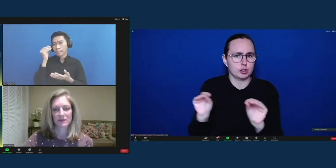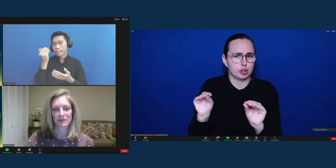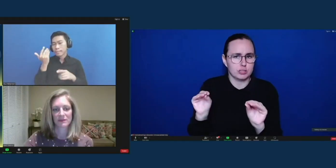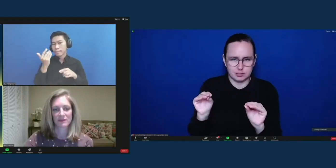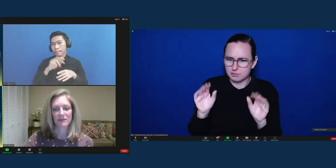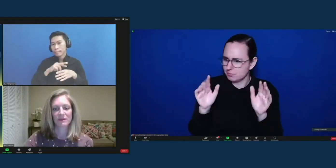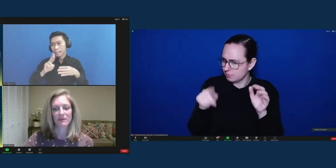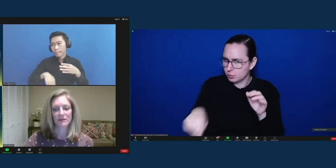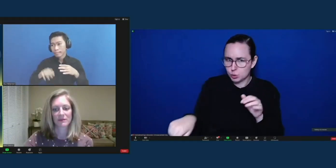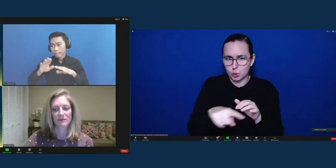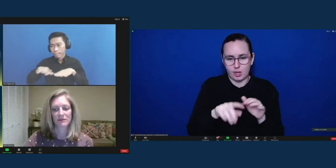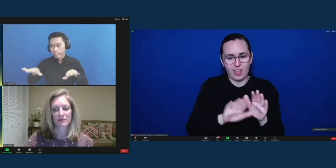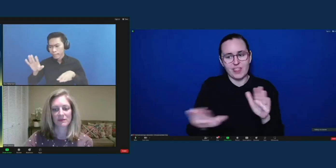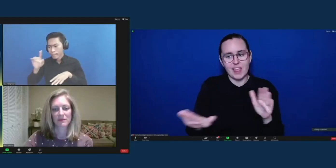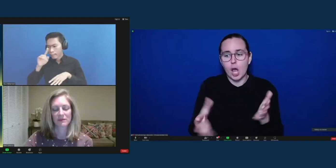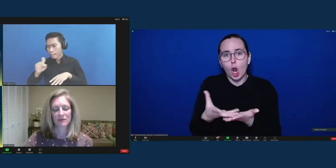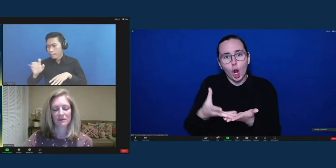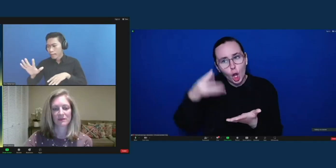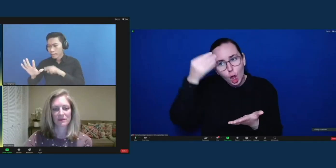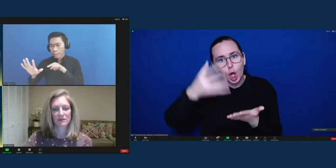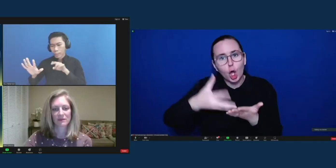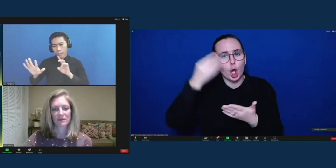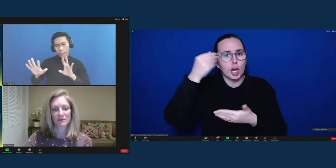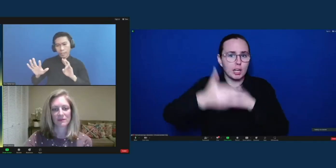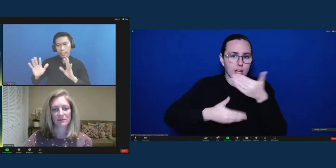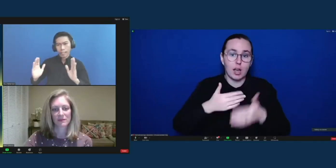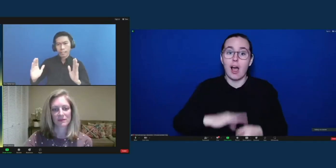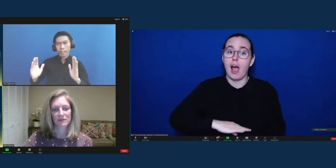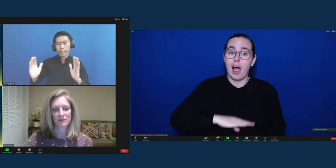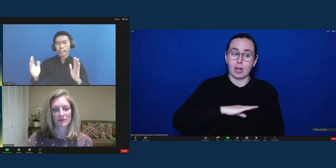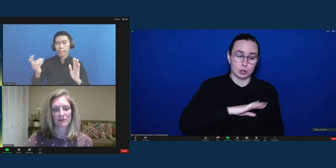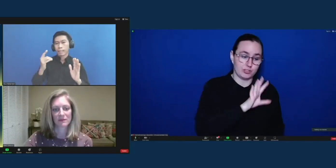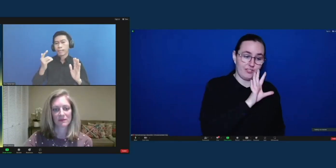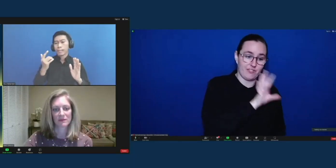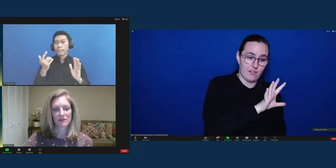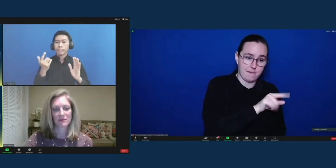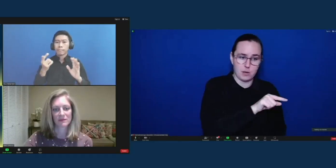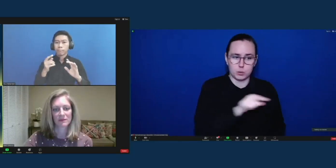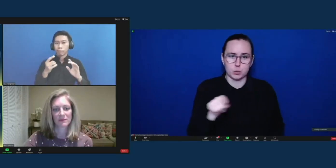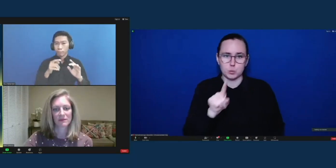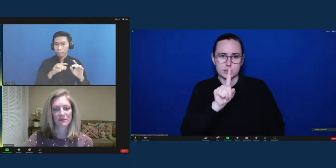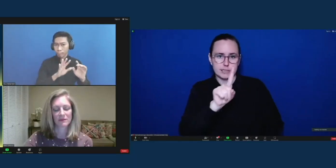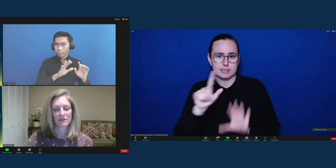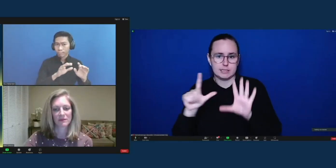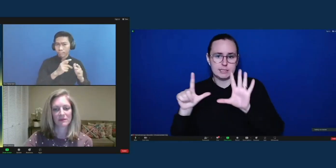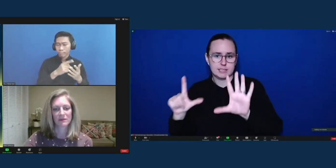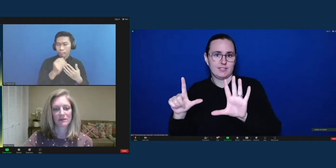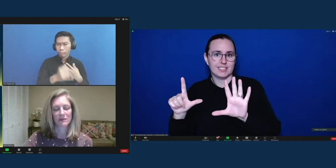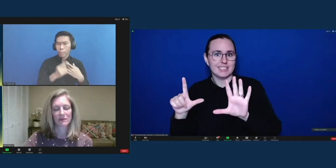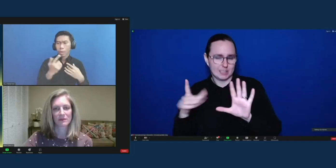years old. And along with its implementation, we have experienced that indeed